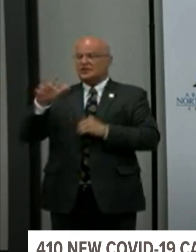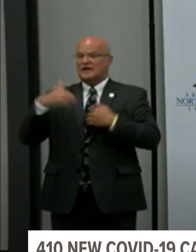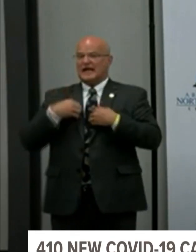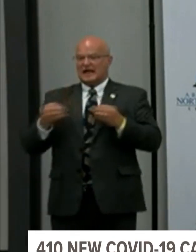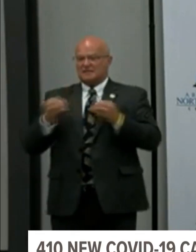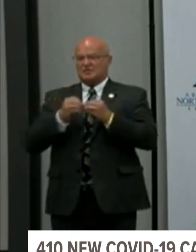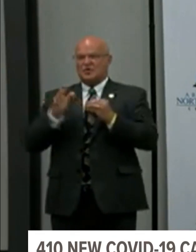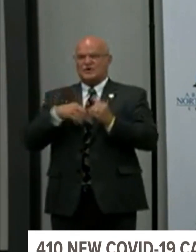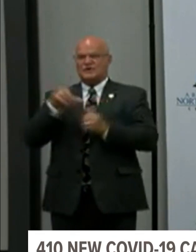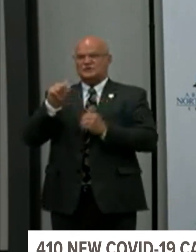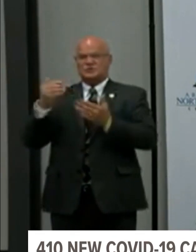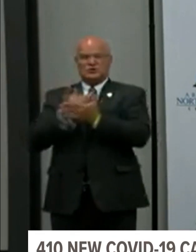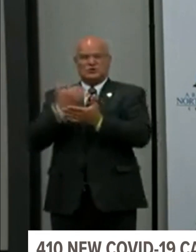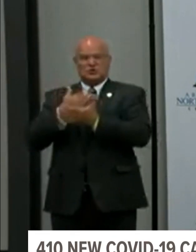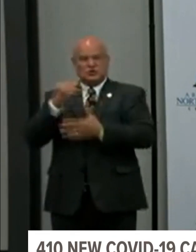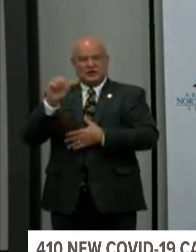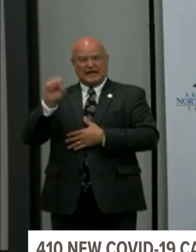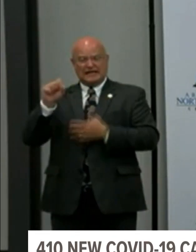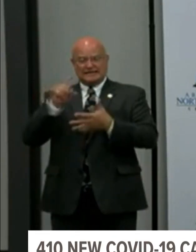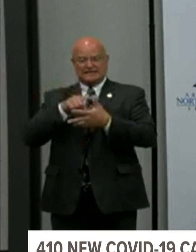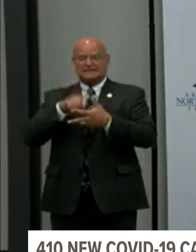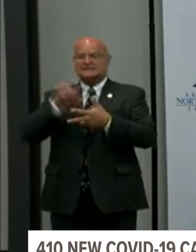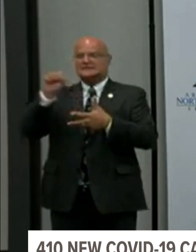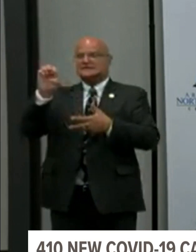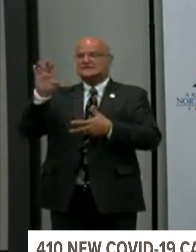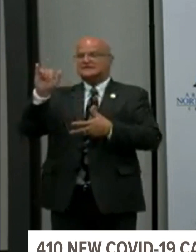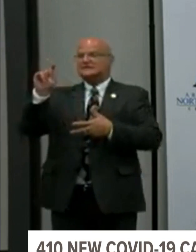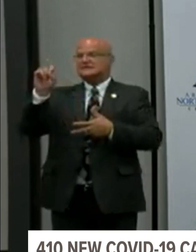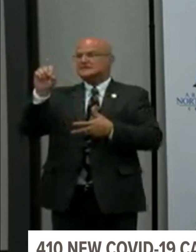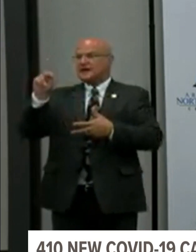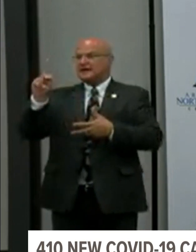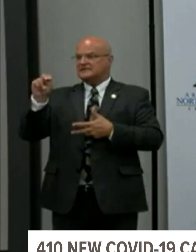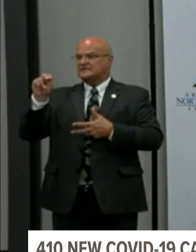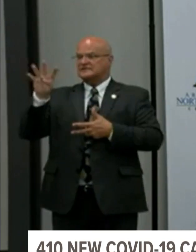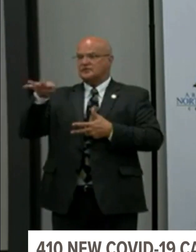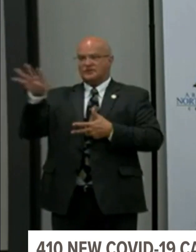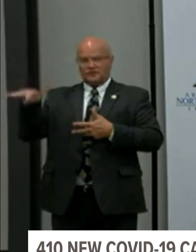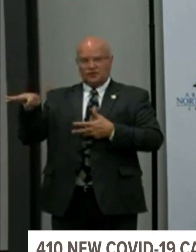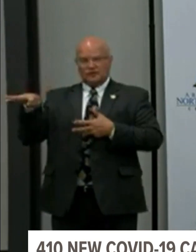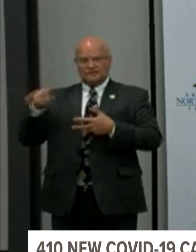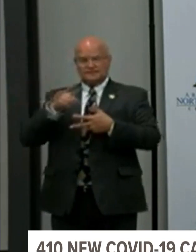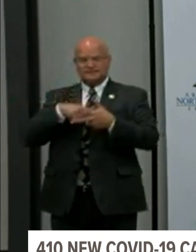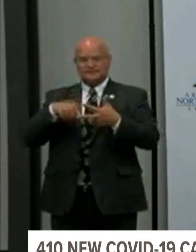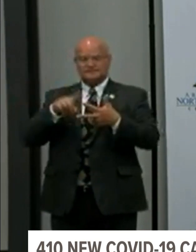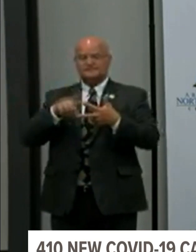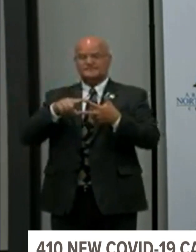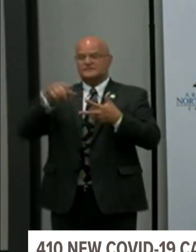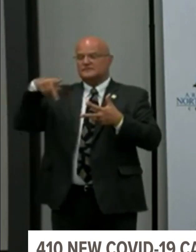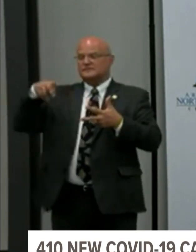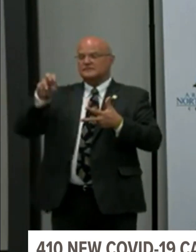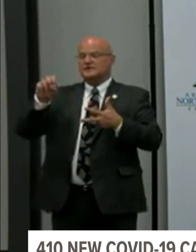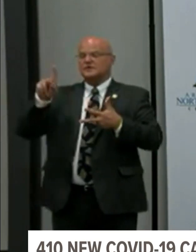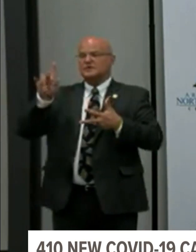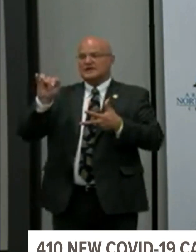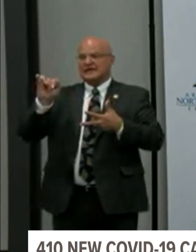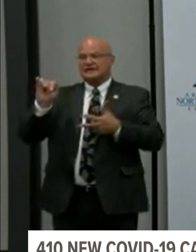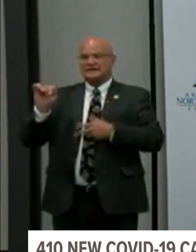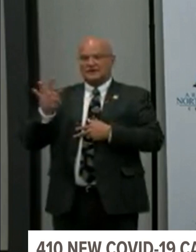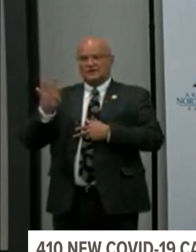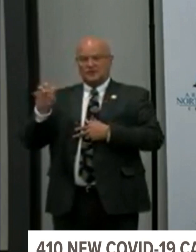more than 20 new cases. They are Sebastian County with 44, Pulaski County with